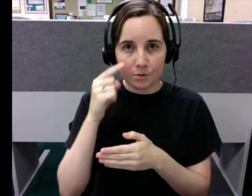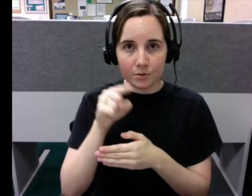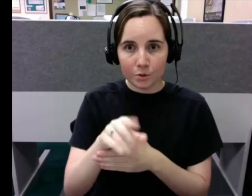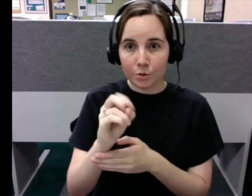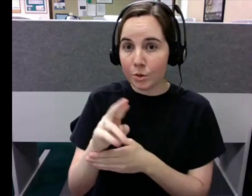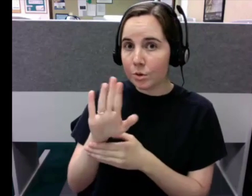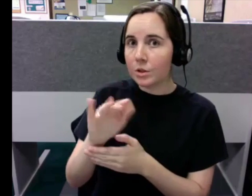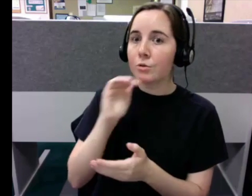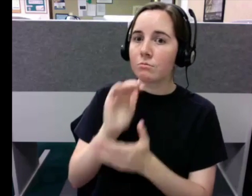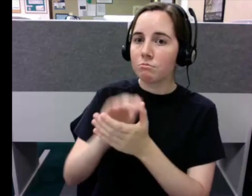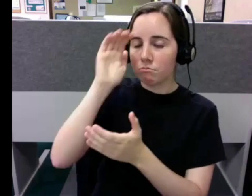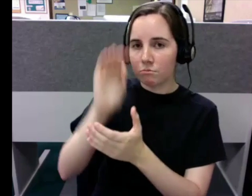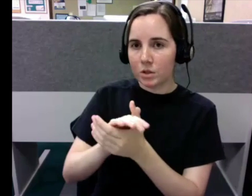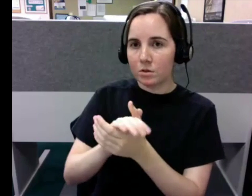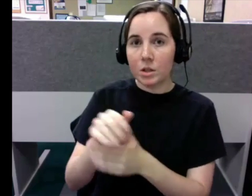Other rules you must meet.